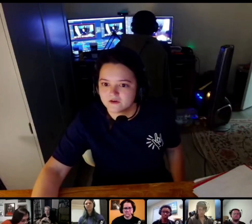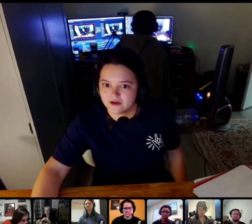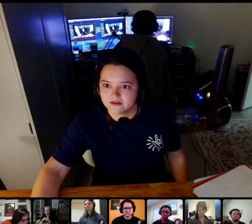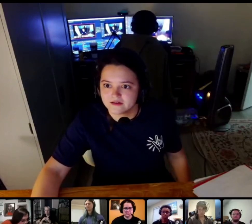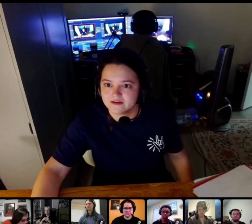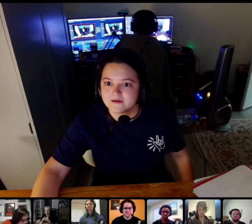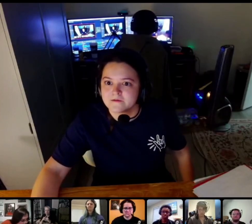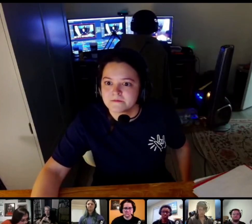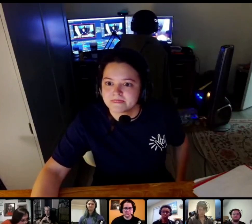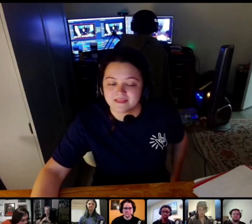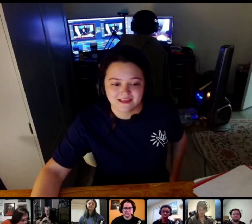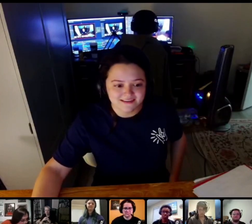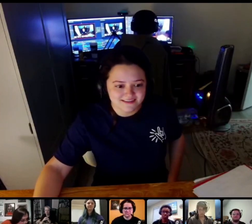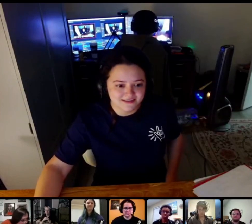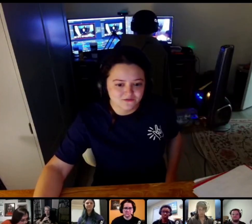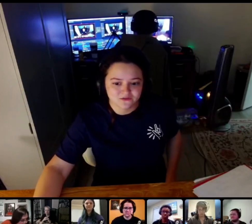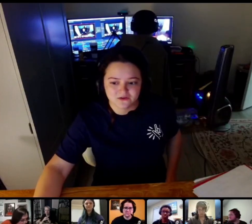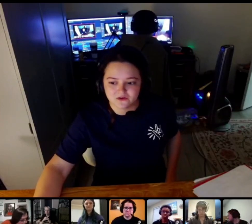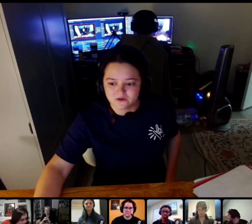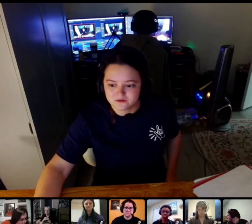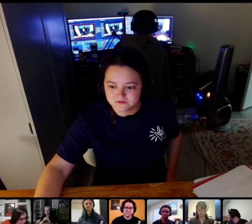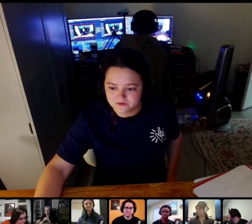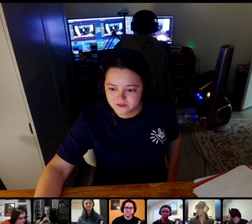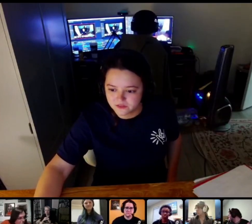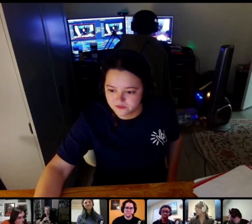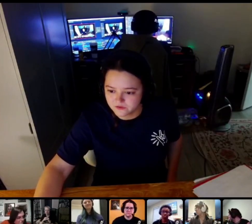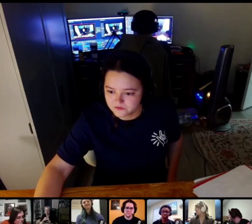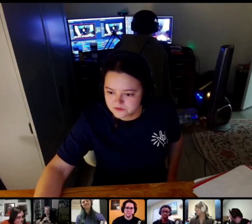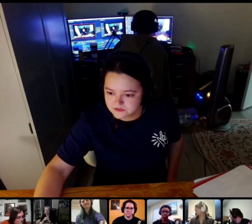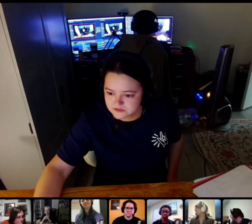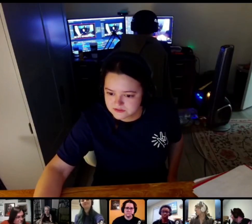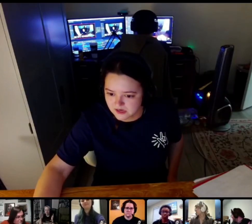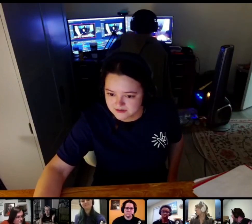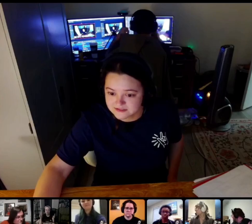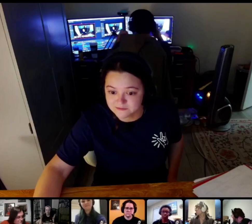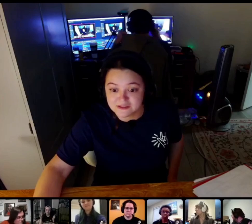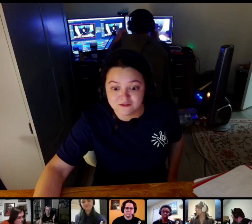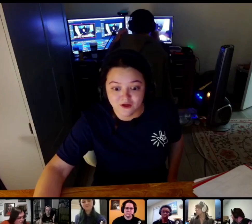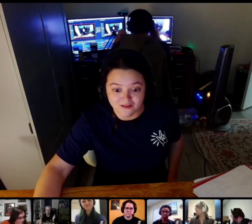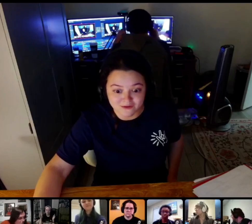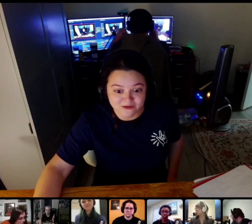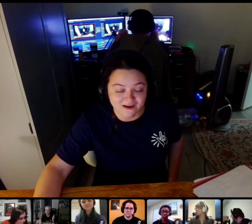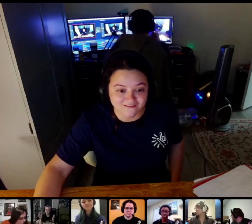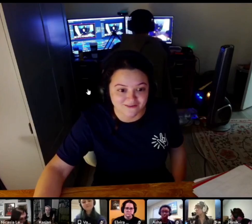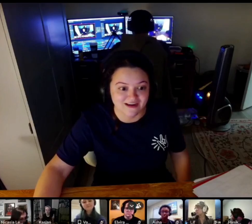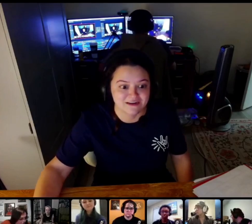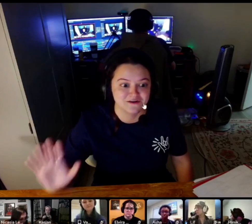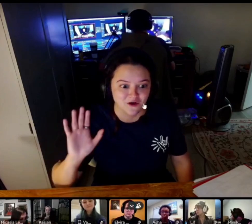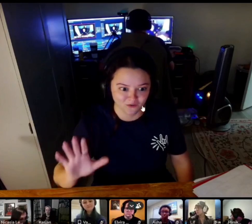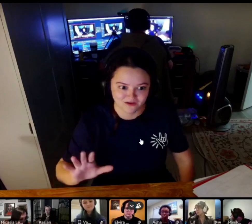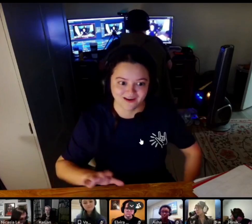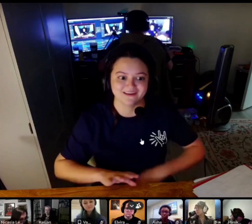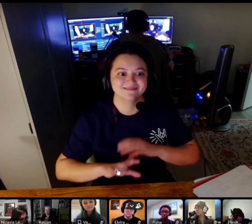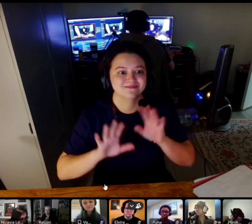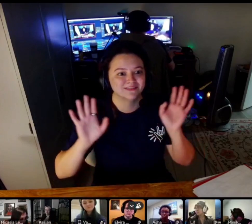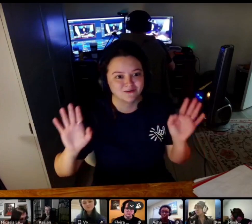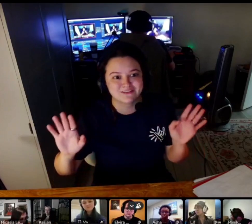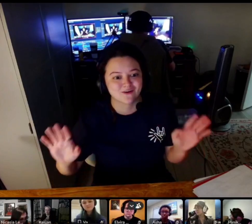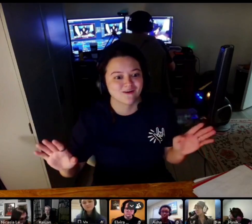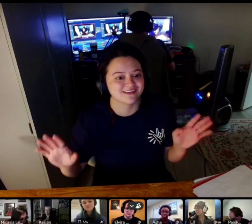Okay. That's it for all of those signs. There was a lot that we covered. I know. I'm so sorry to